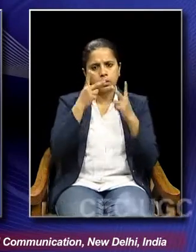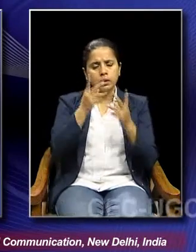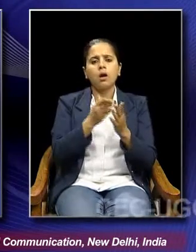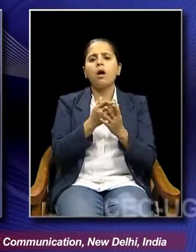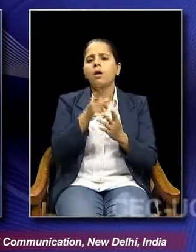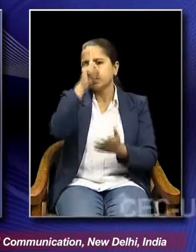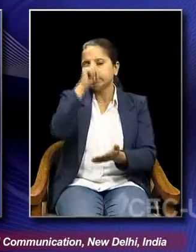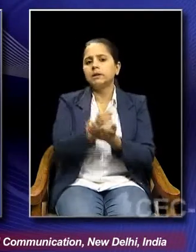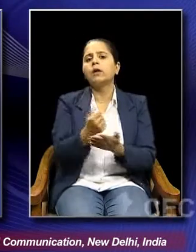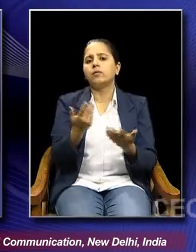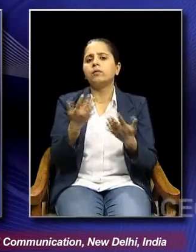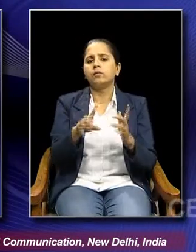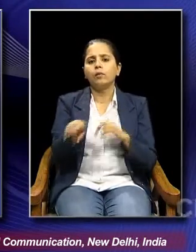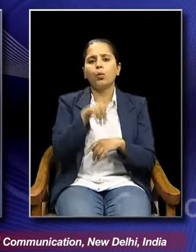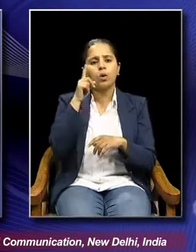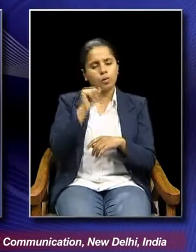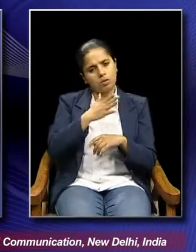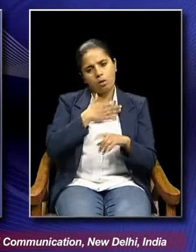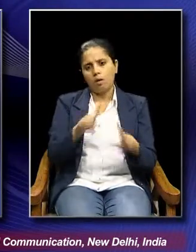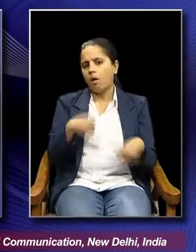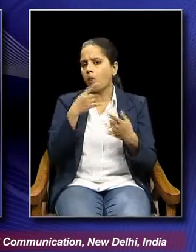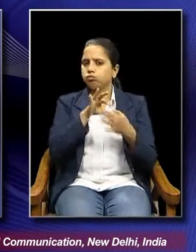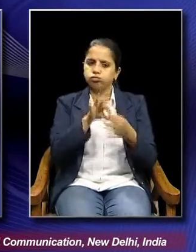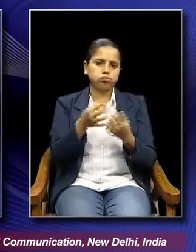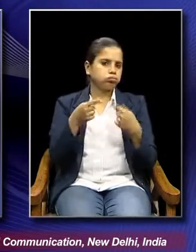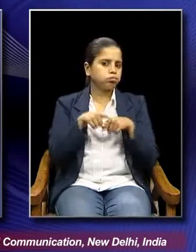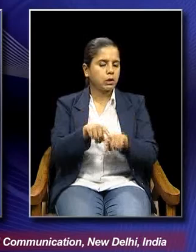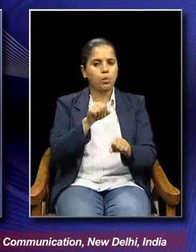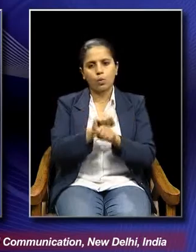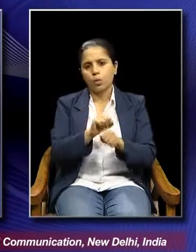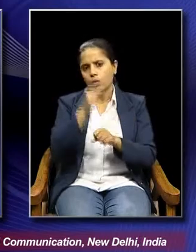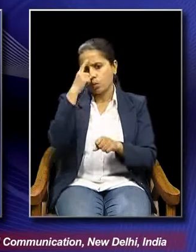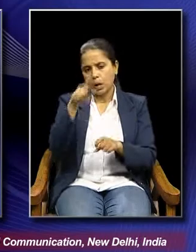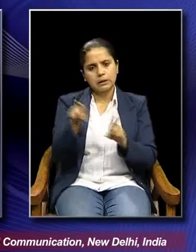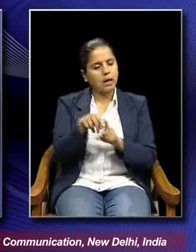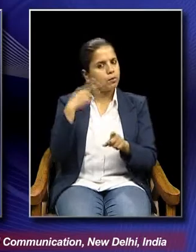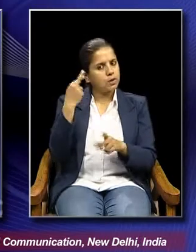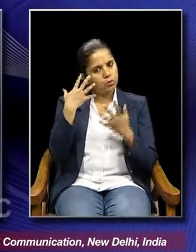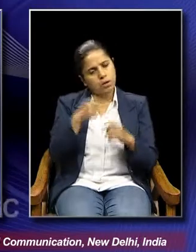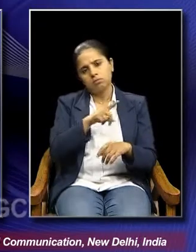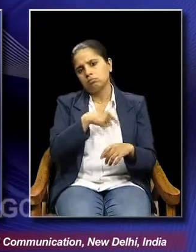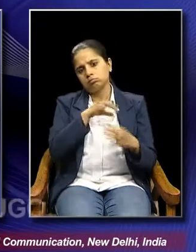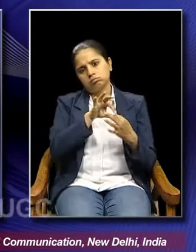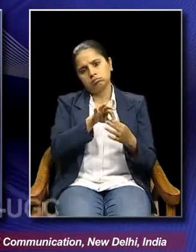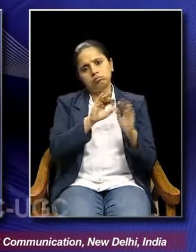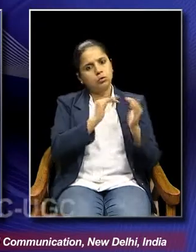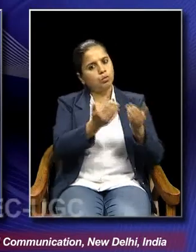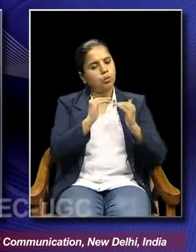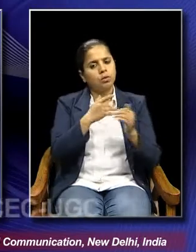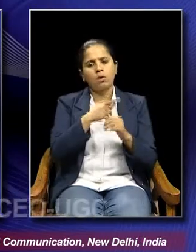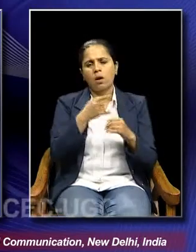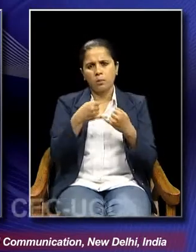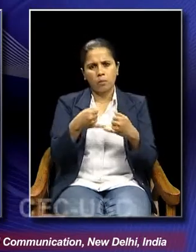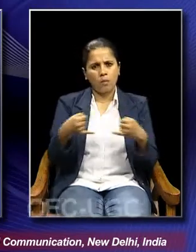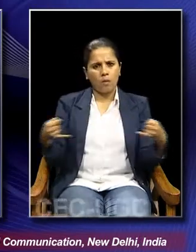decide to spend their lives with each other and to work for a similar cause, we find that these kinds of boundaries which